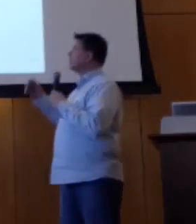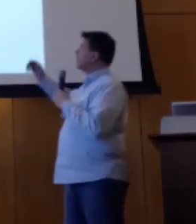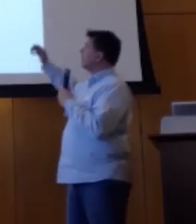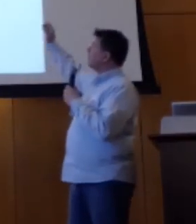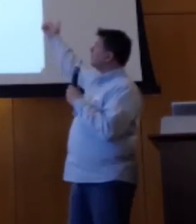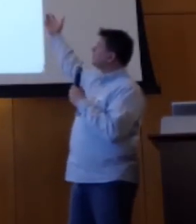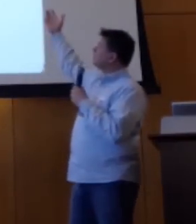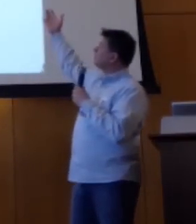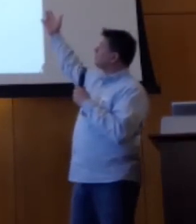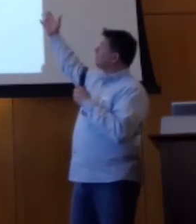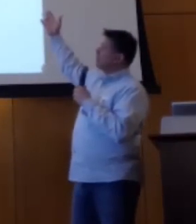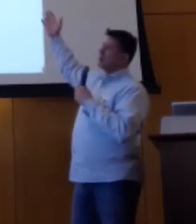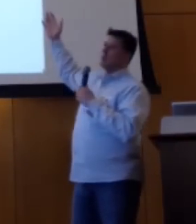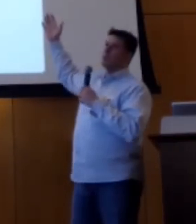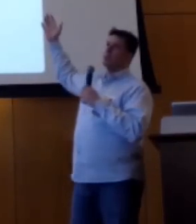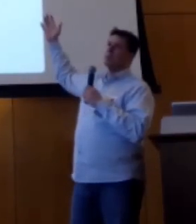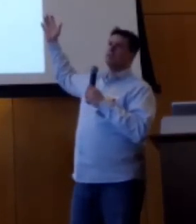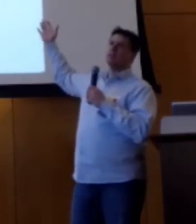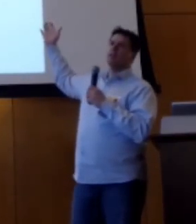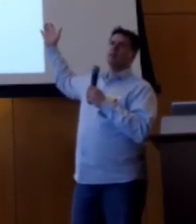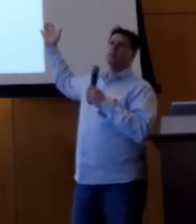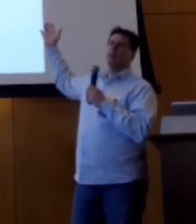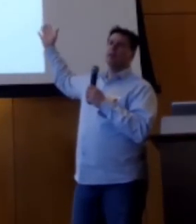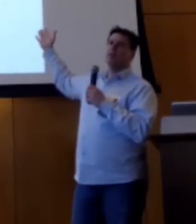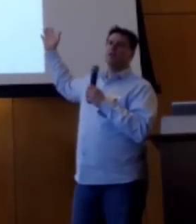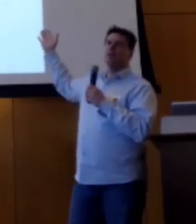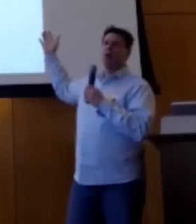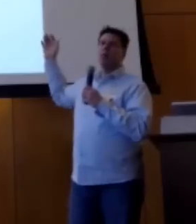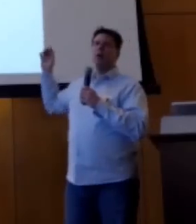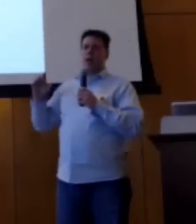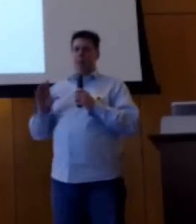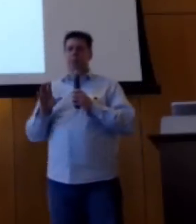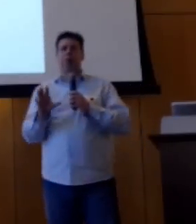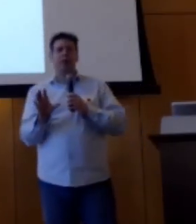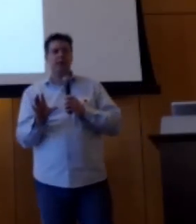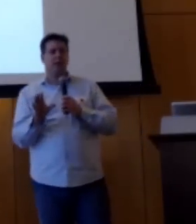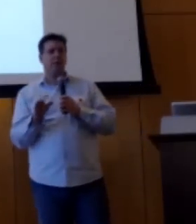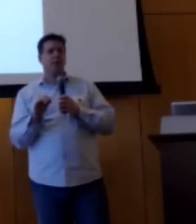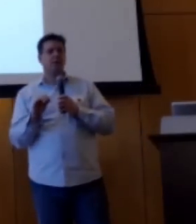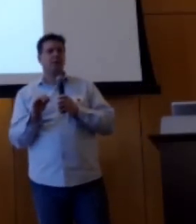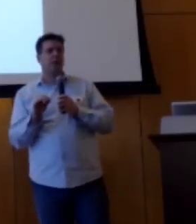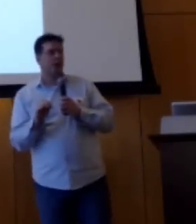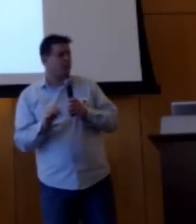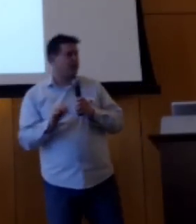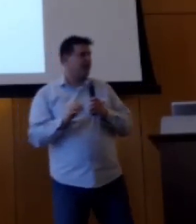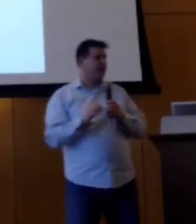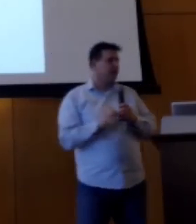this is a image from a booklet that was written in